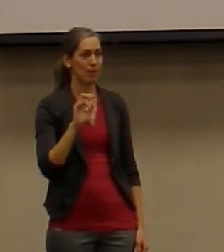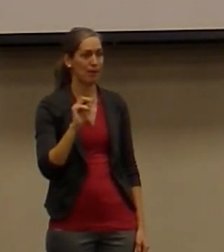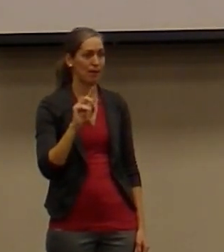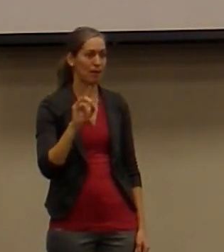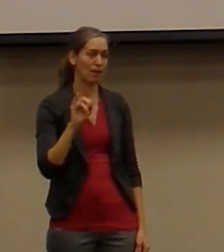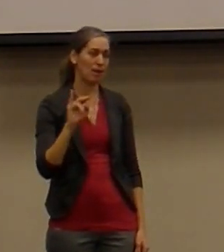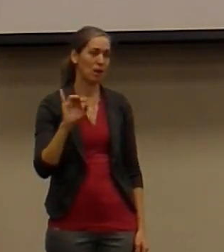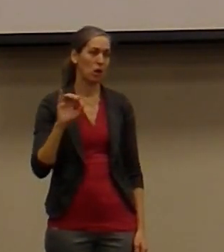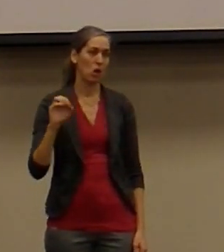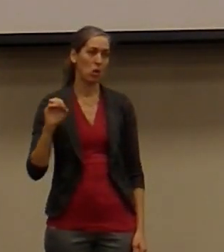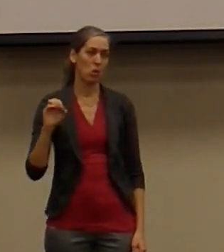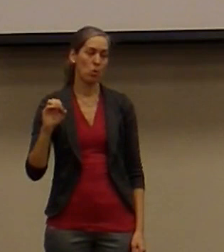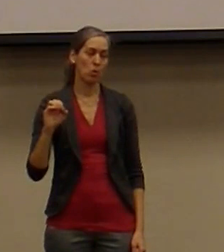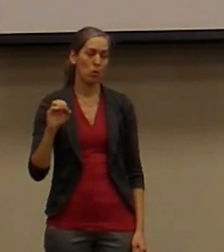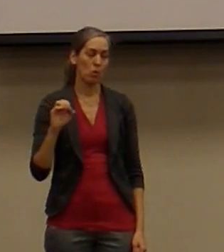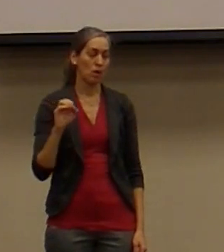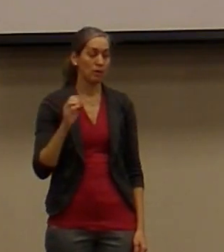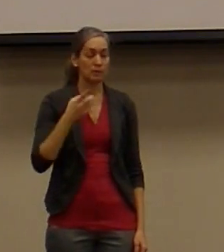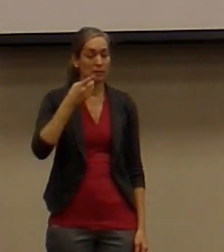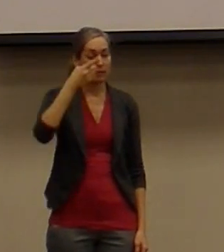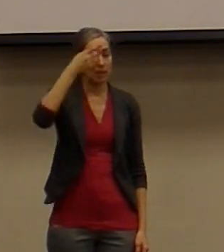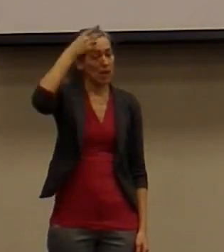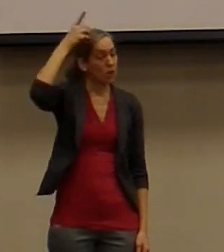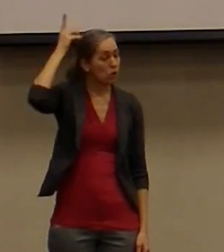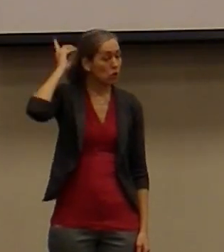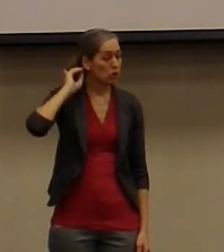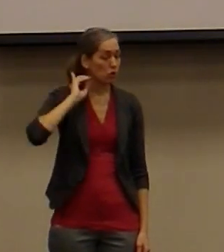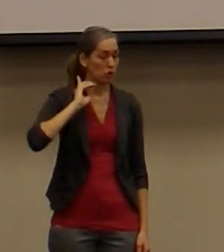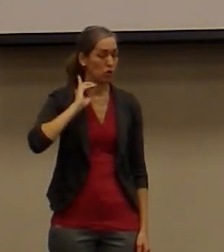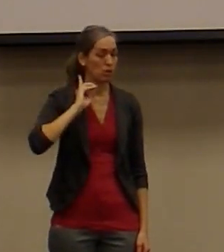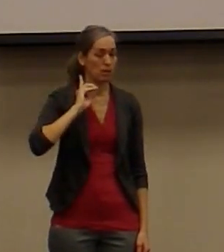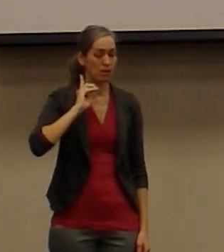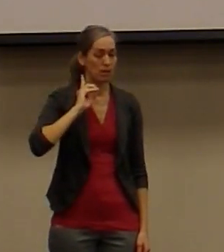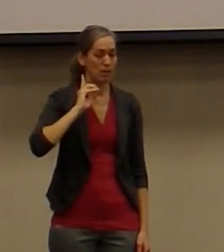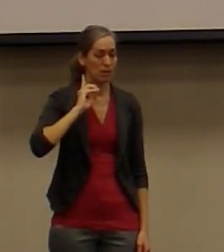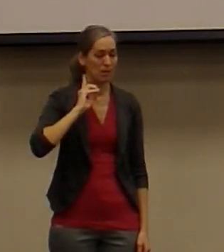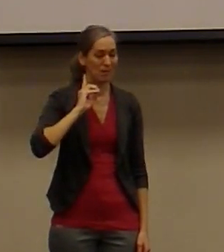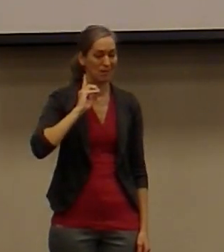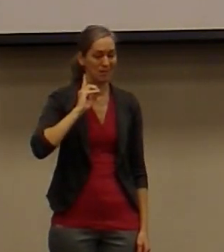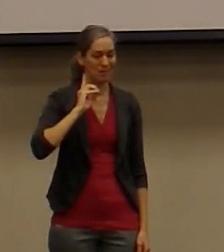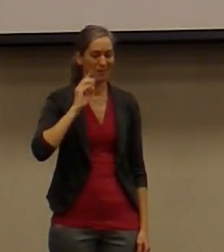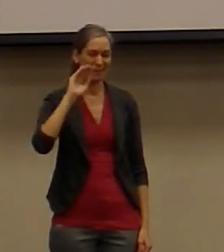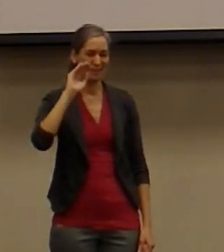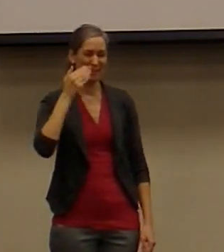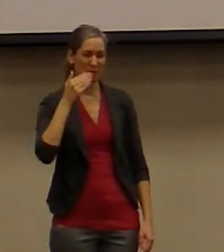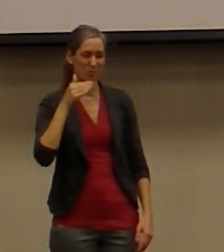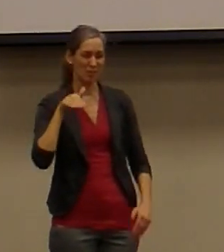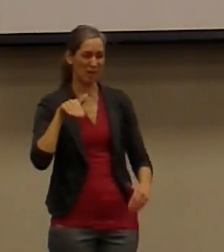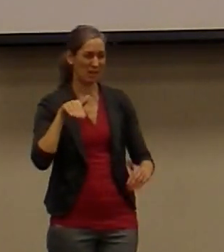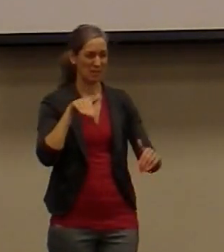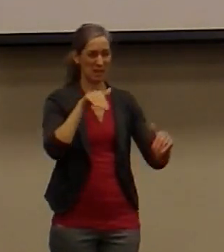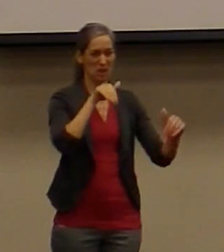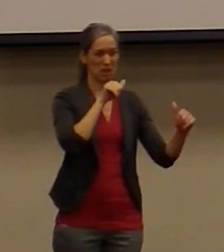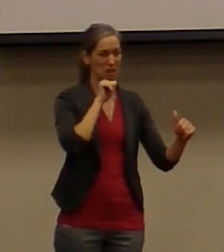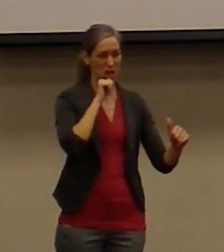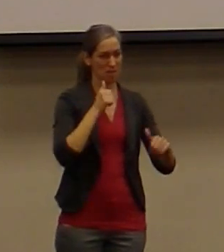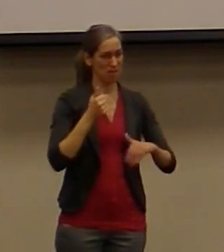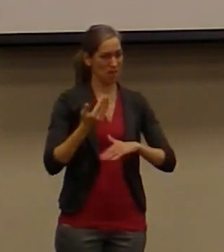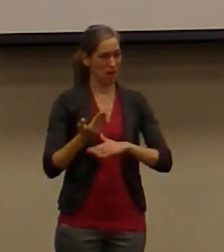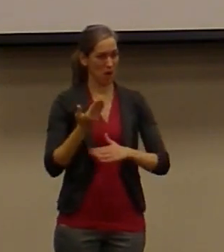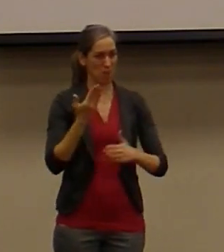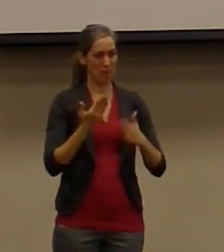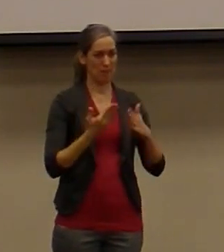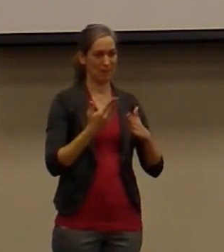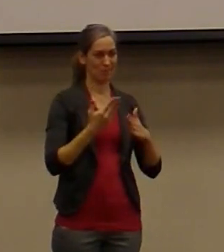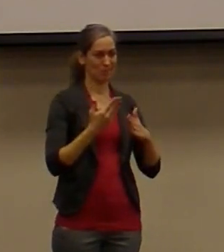And yet Daniel, we end up hearing in the story, apparently is not present. Maybe he's away on official business, or we don't know why. But certainly these